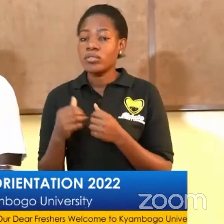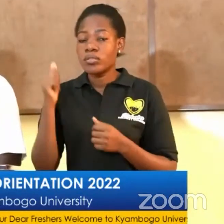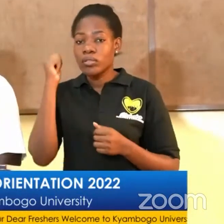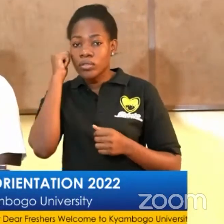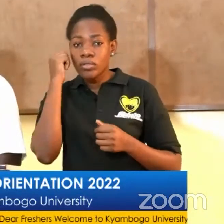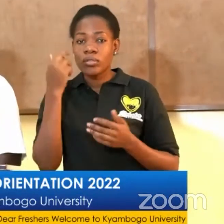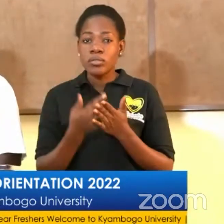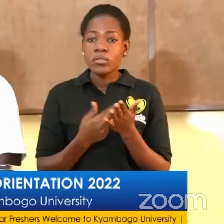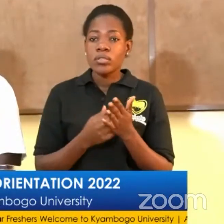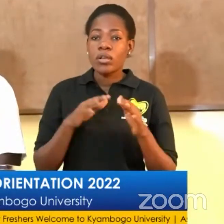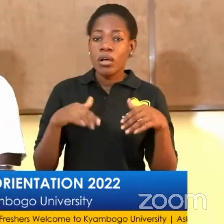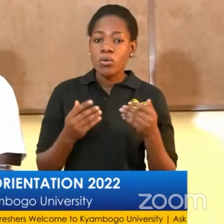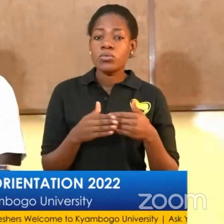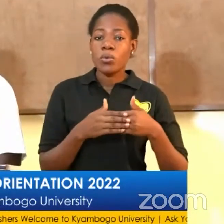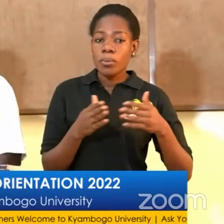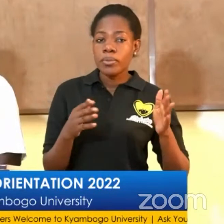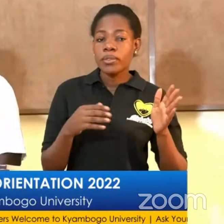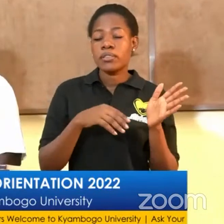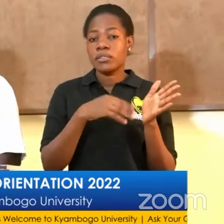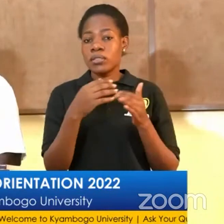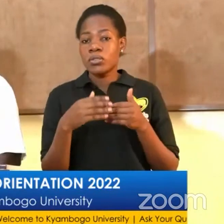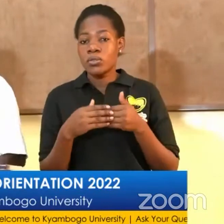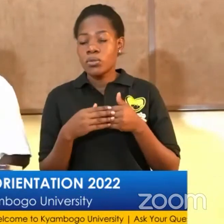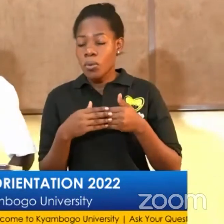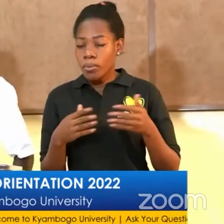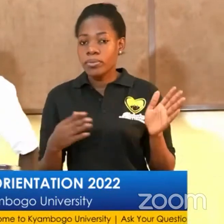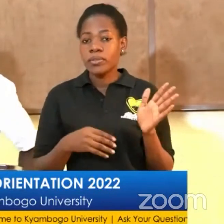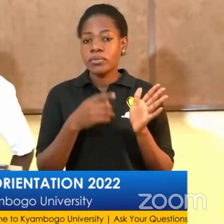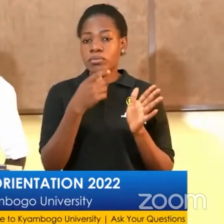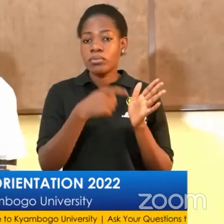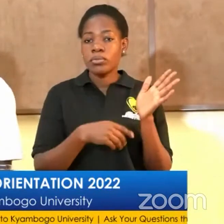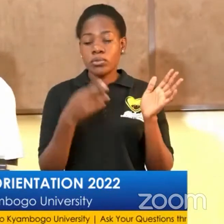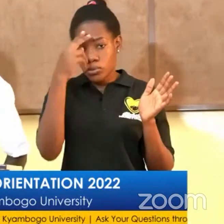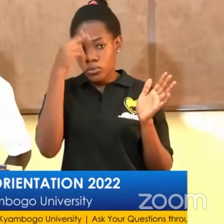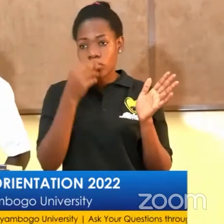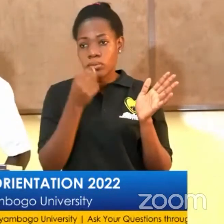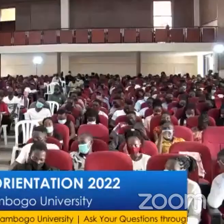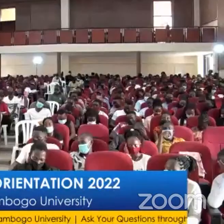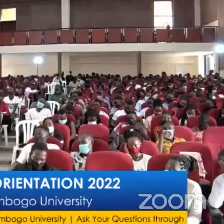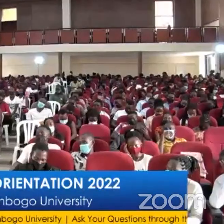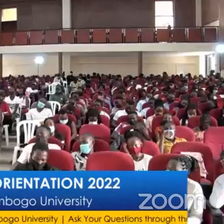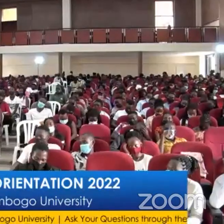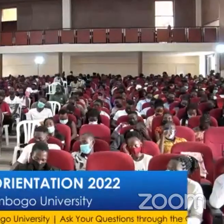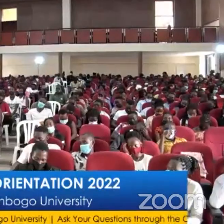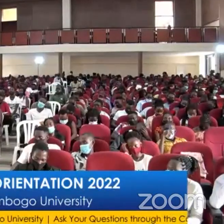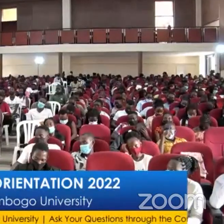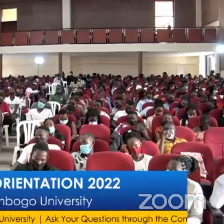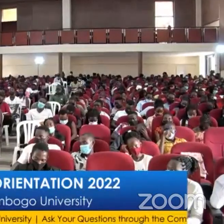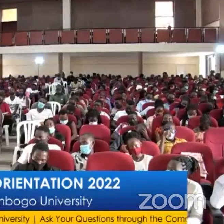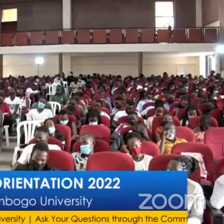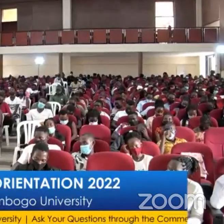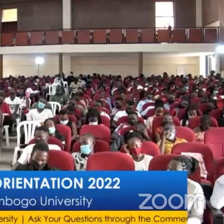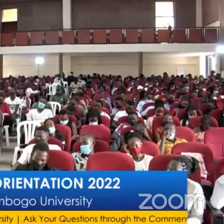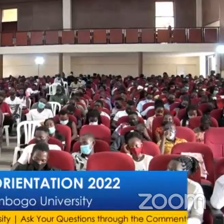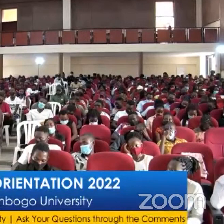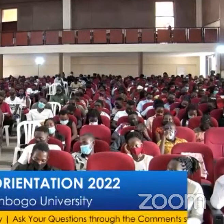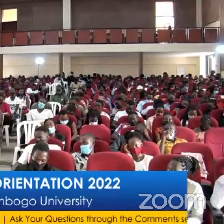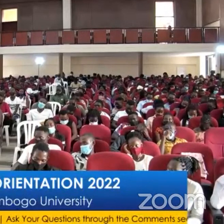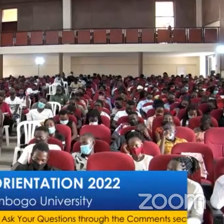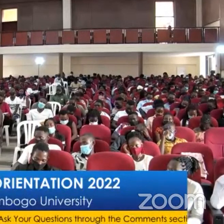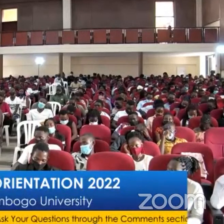your portal, and but they've told you don't disturb the system if you have not paid. The system will